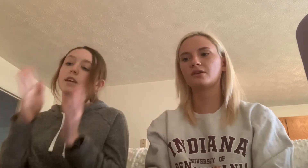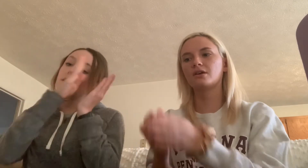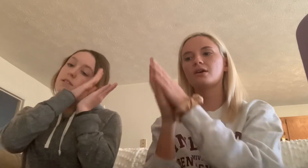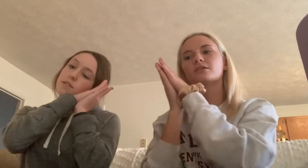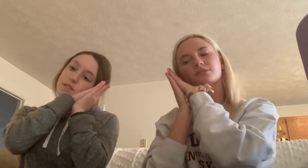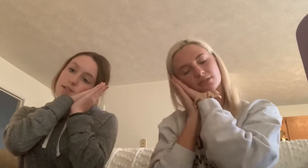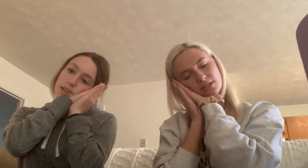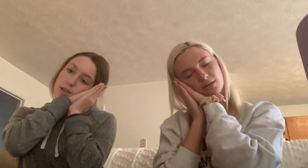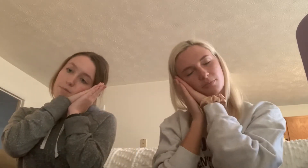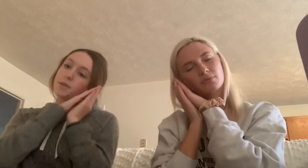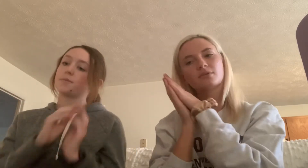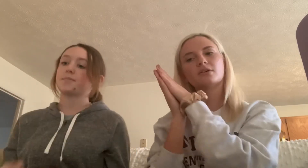Sleep,